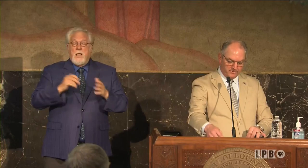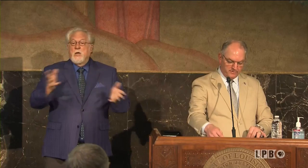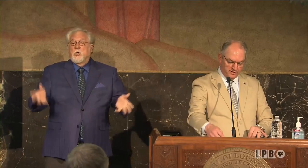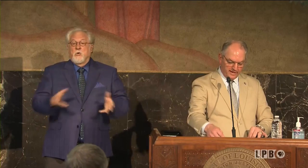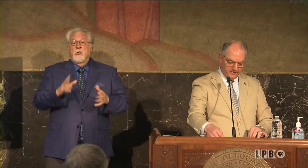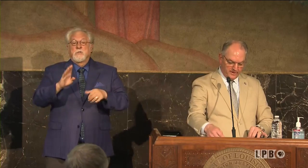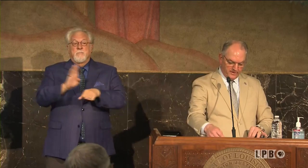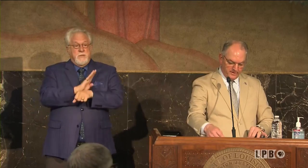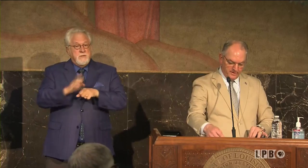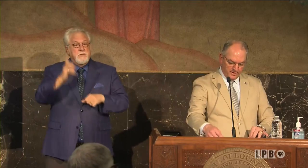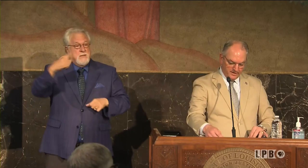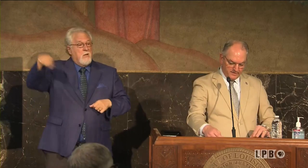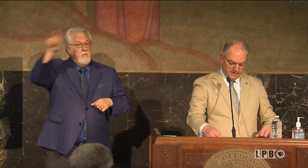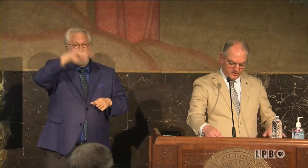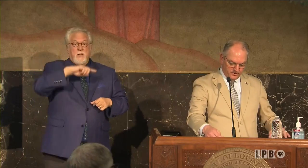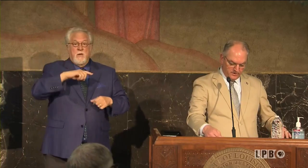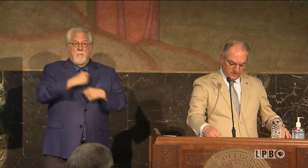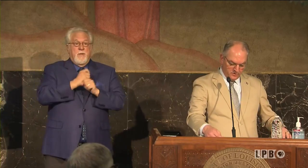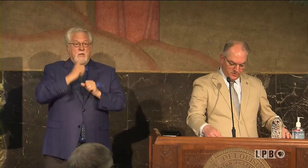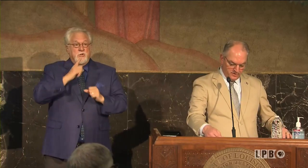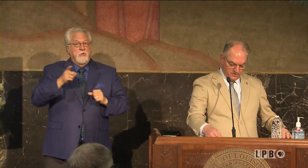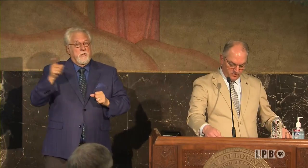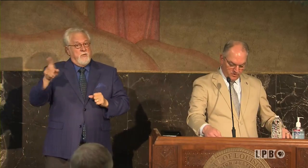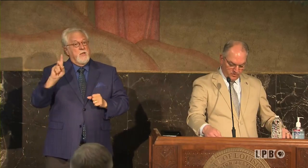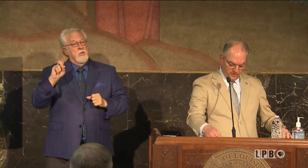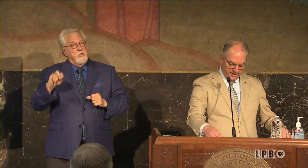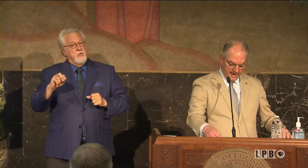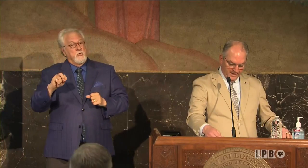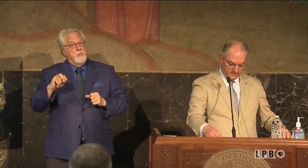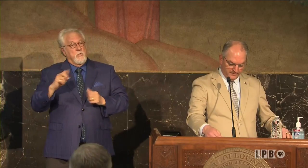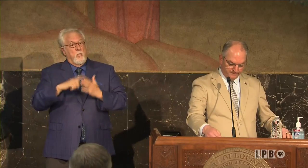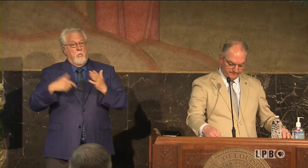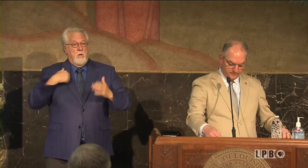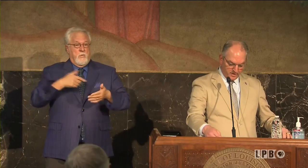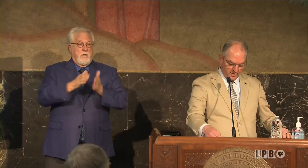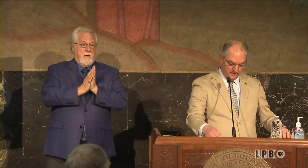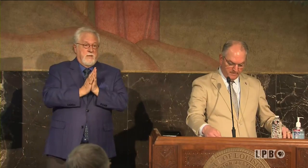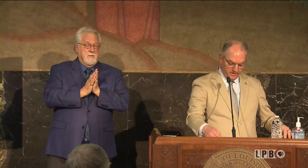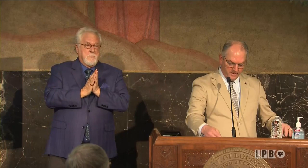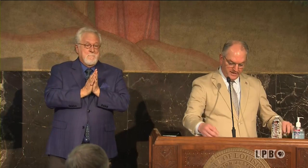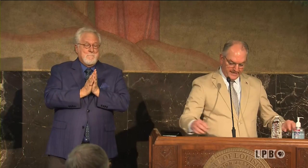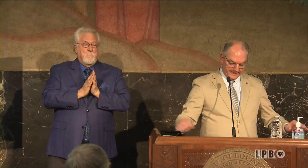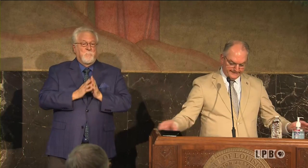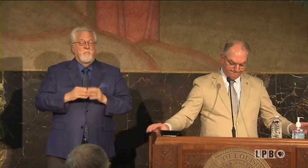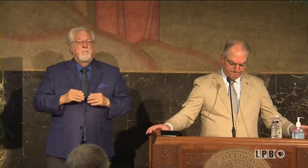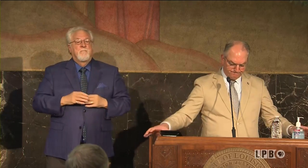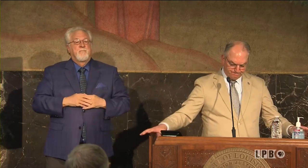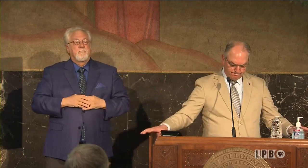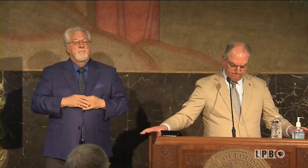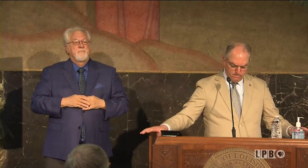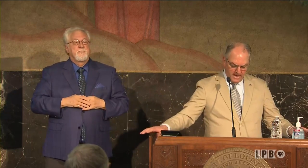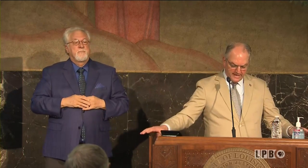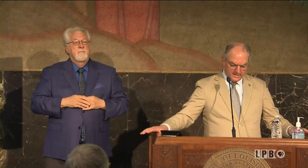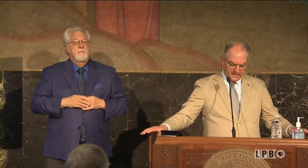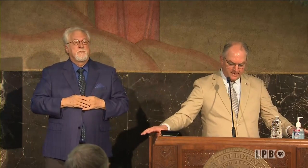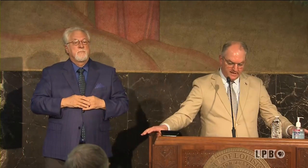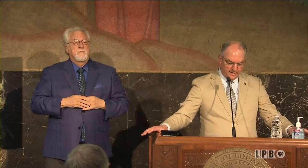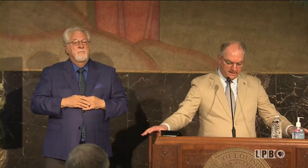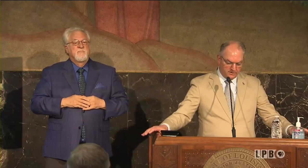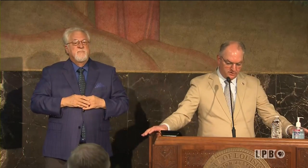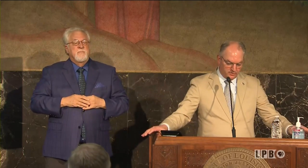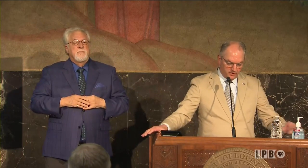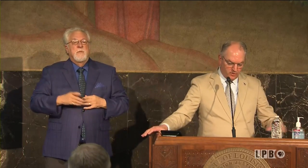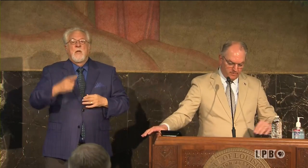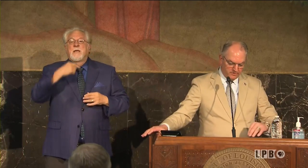every business out there to make sure that they're doing what we're asking of them. I can tell you that